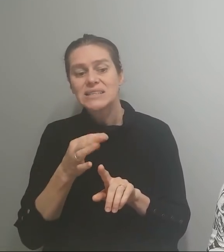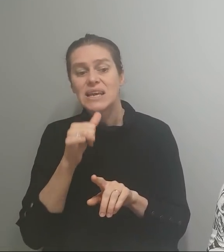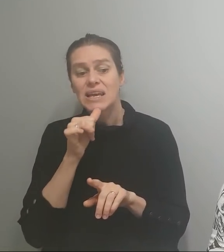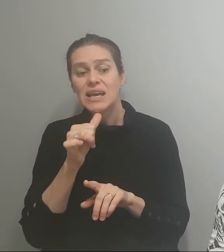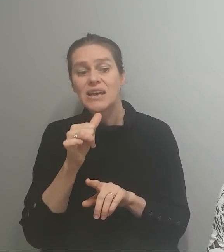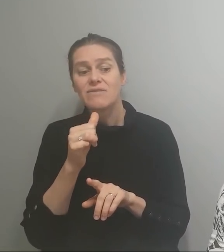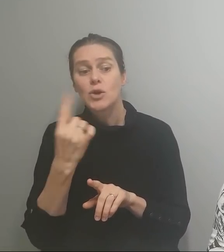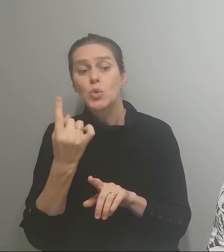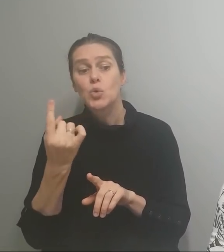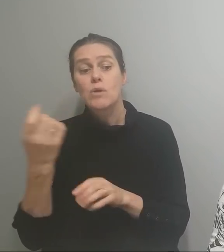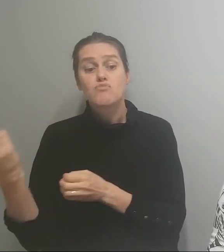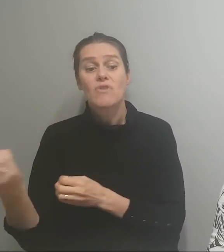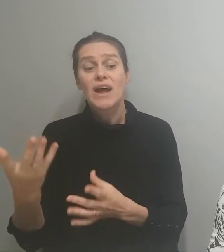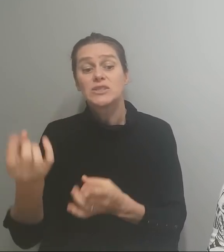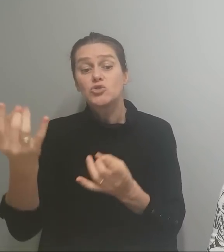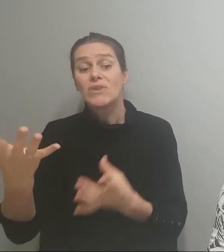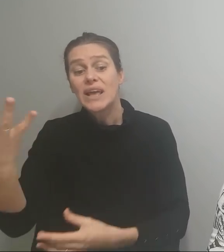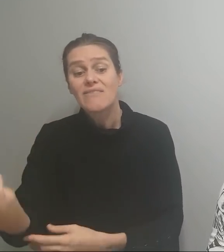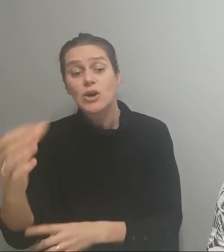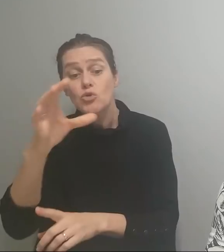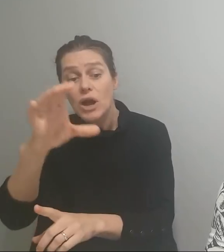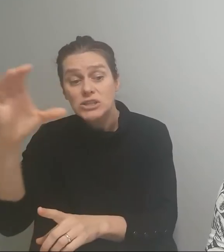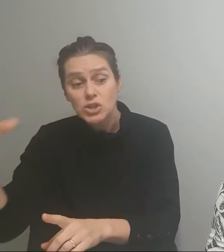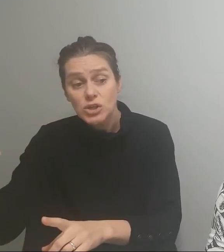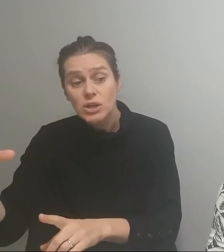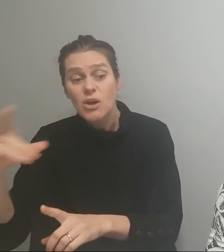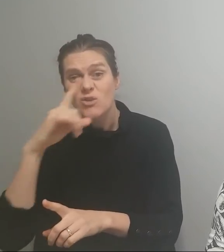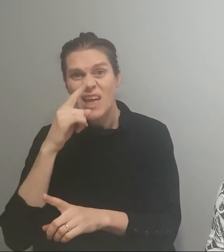fast-tracked for Mid-Central if they operate in both areas?